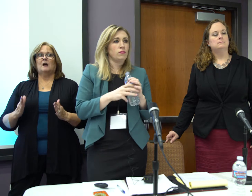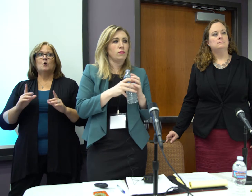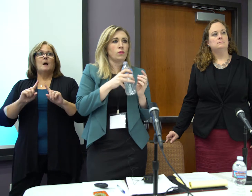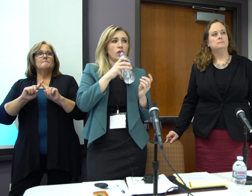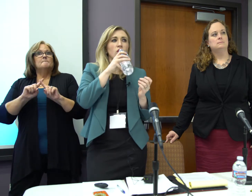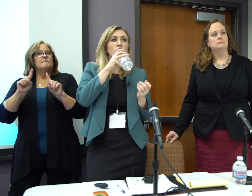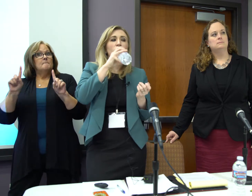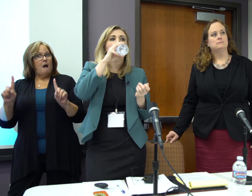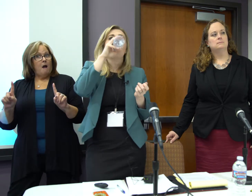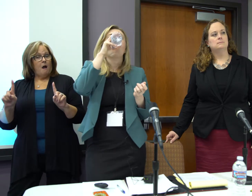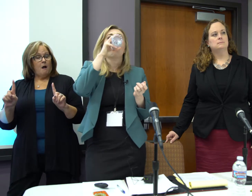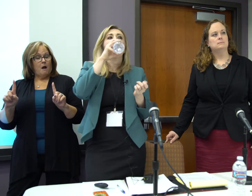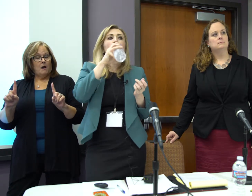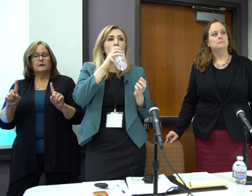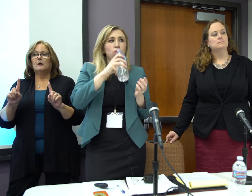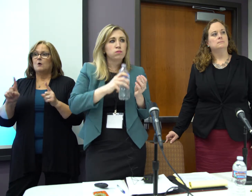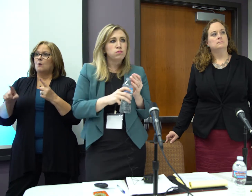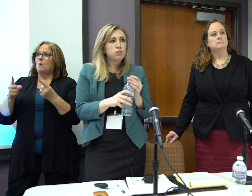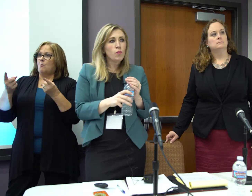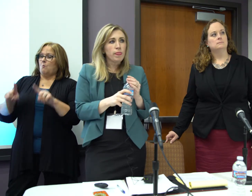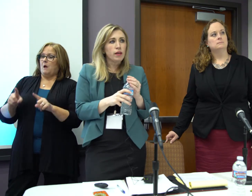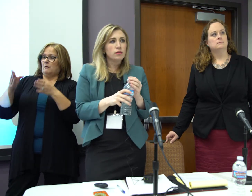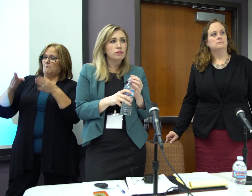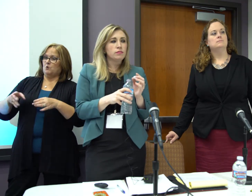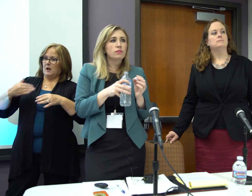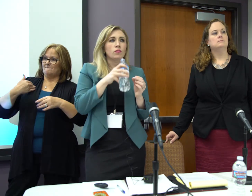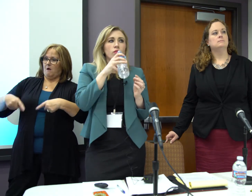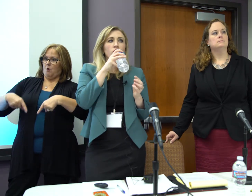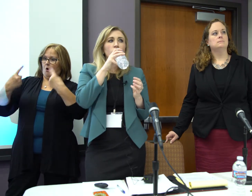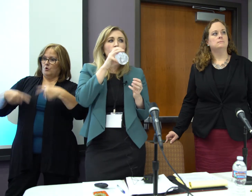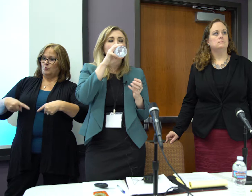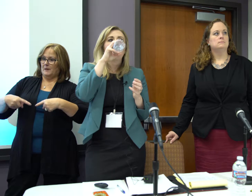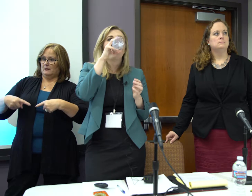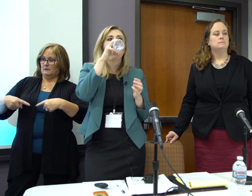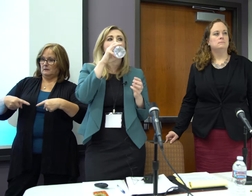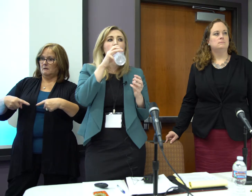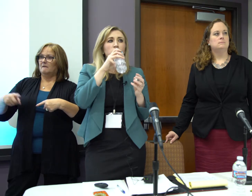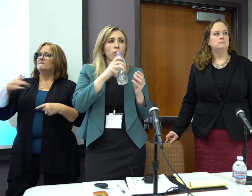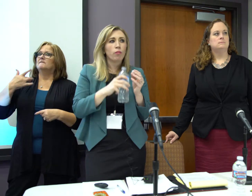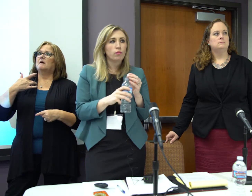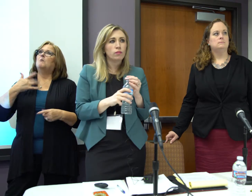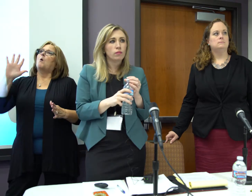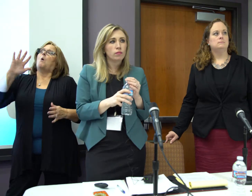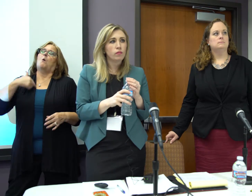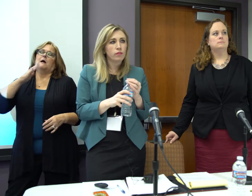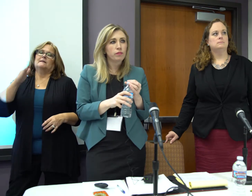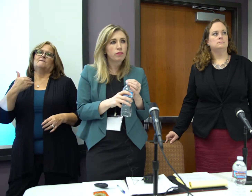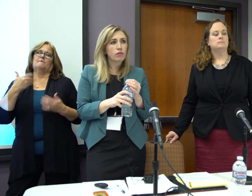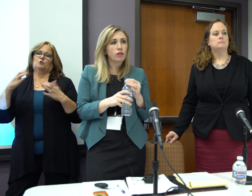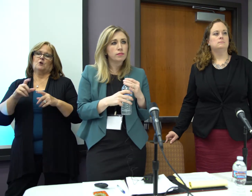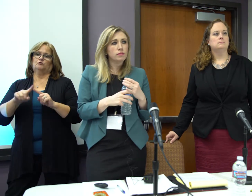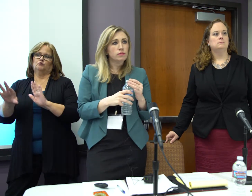but once a person has an argument with someone, then they think they never got a chance to